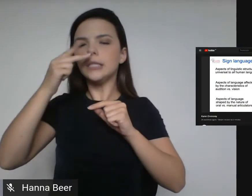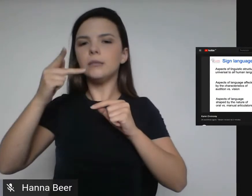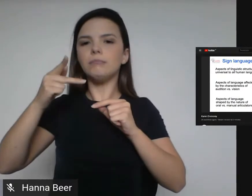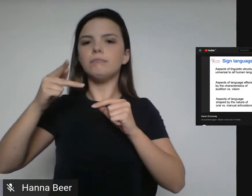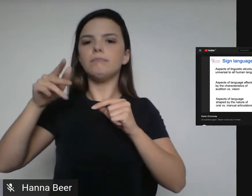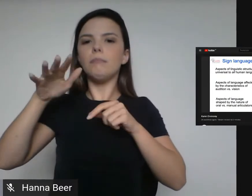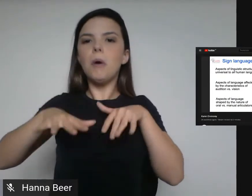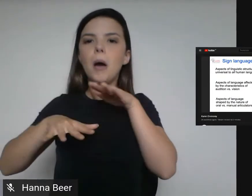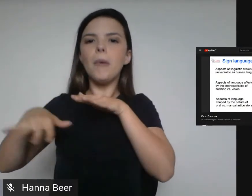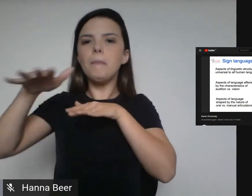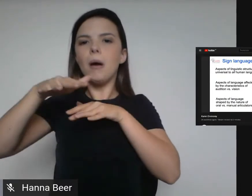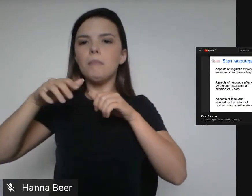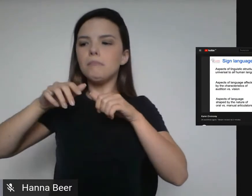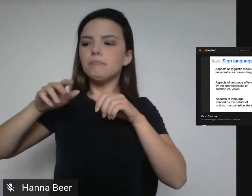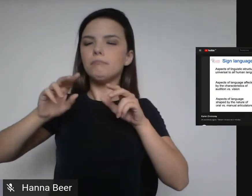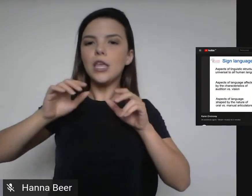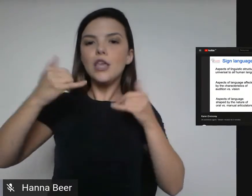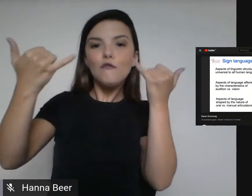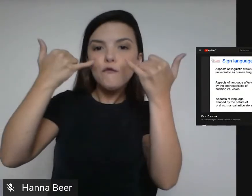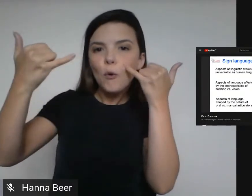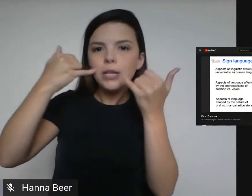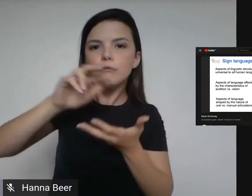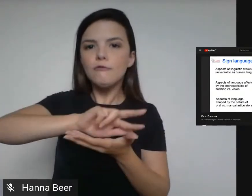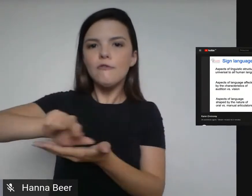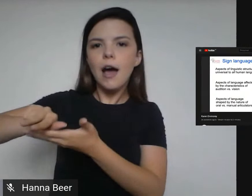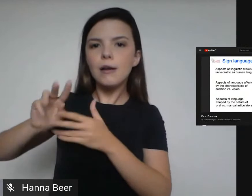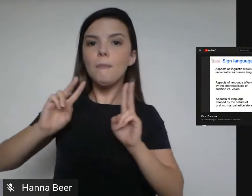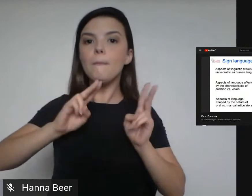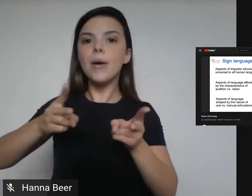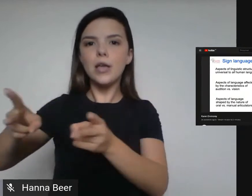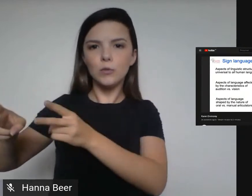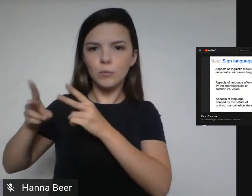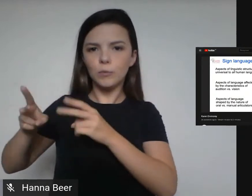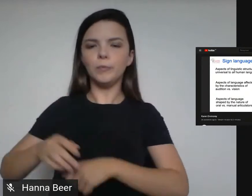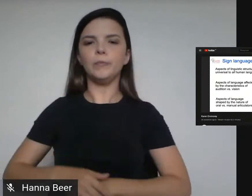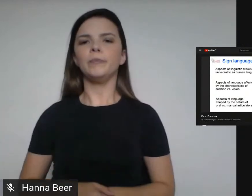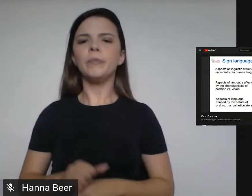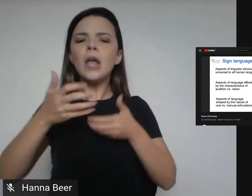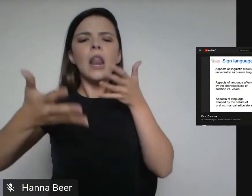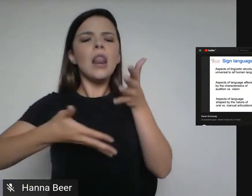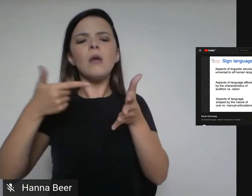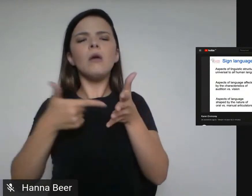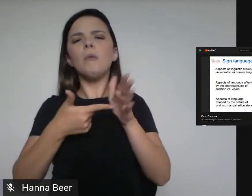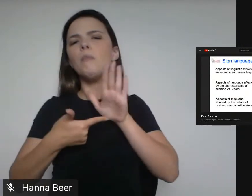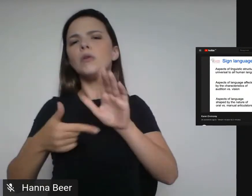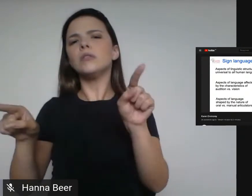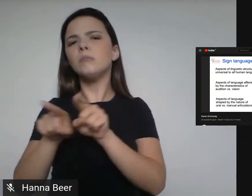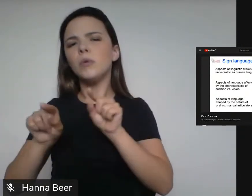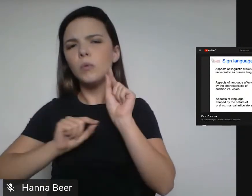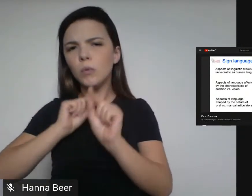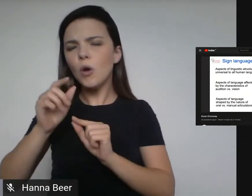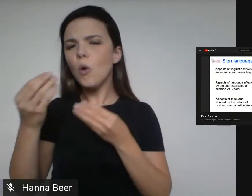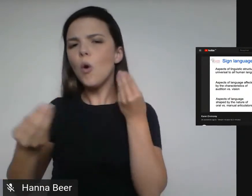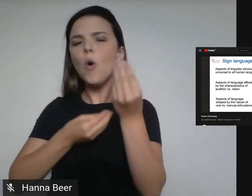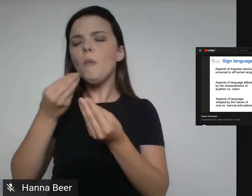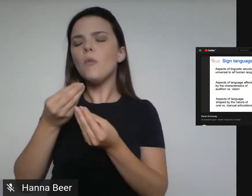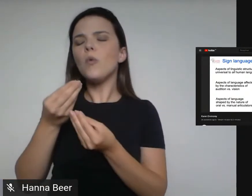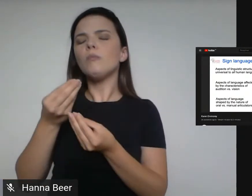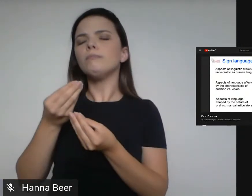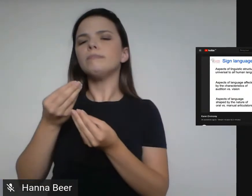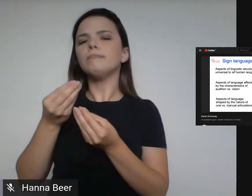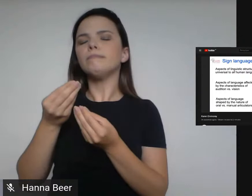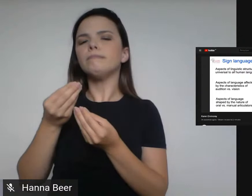Sign languages can also tell us about how the nature of the linguistic articulators shape linguistic structure. So sign